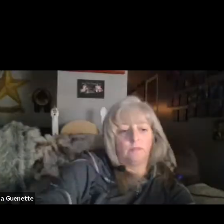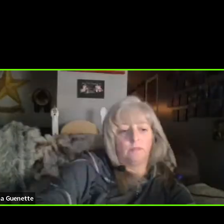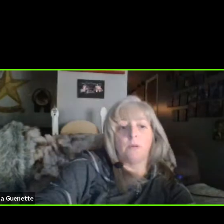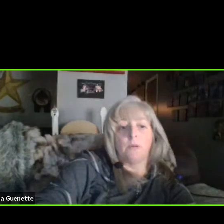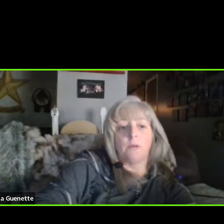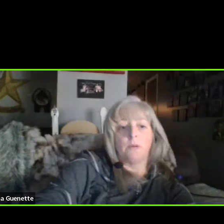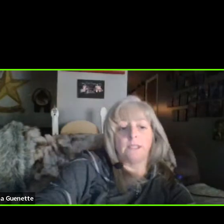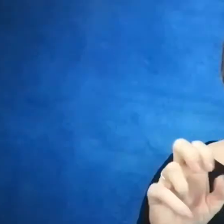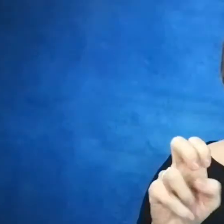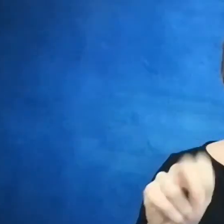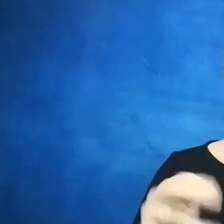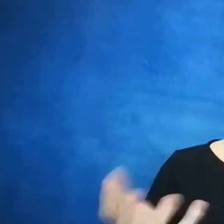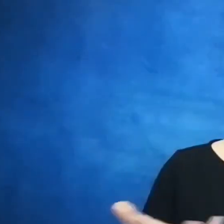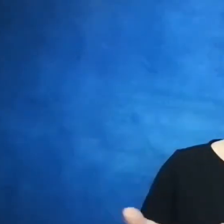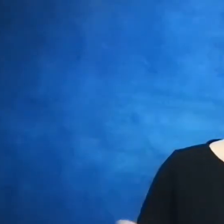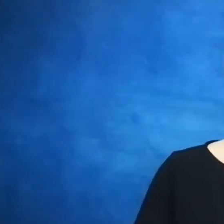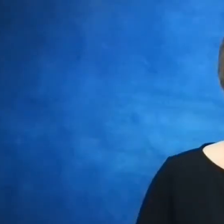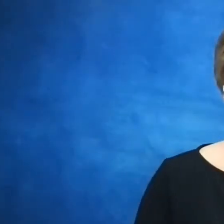Present.